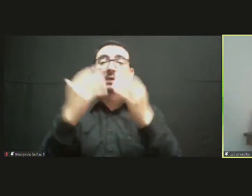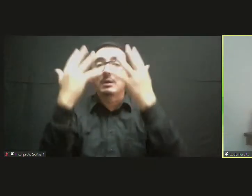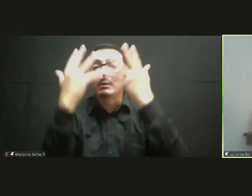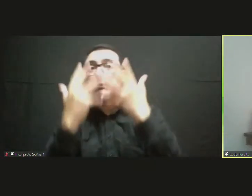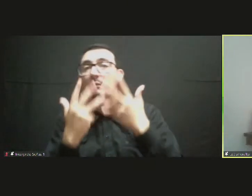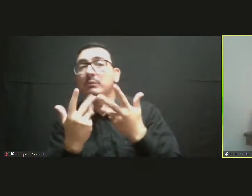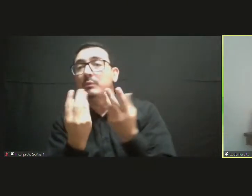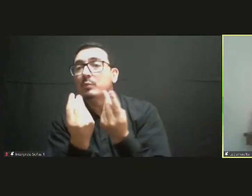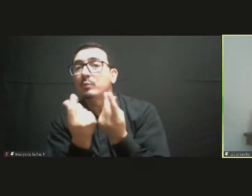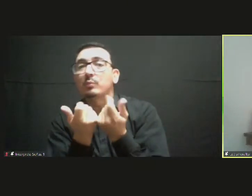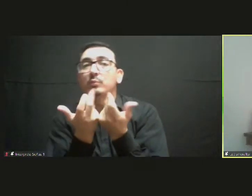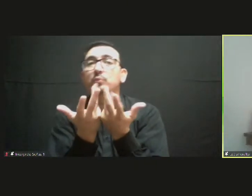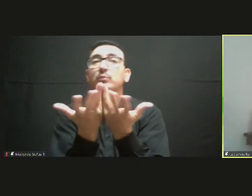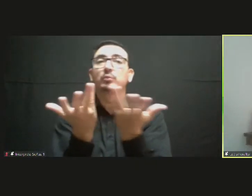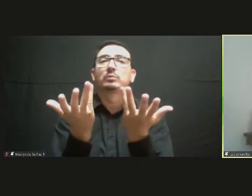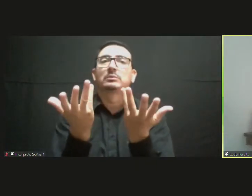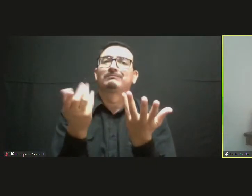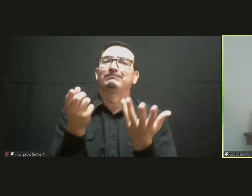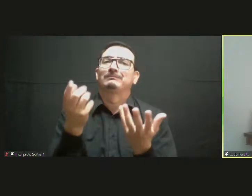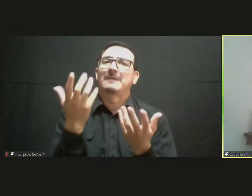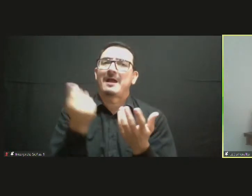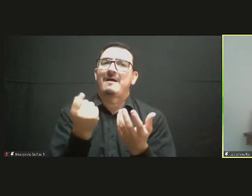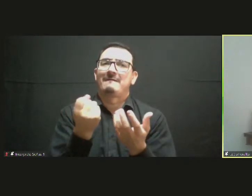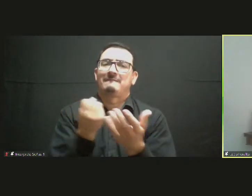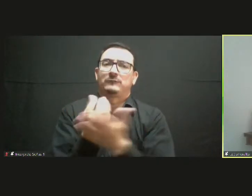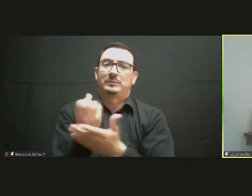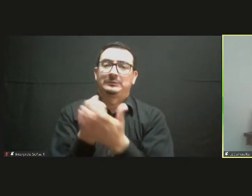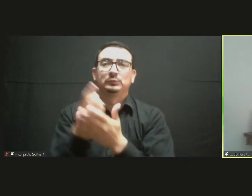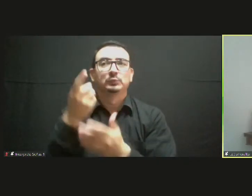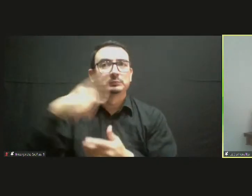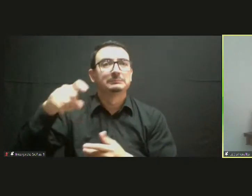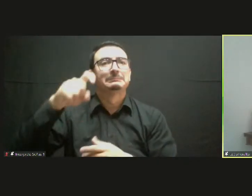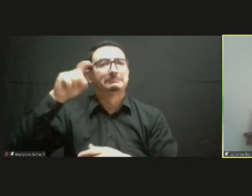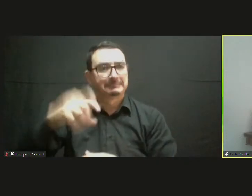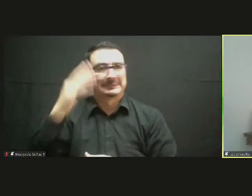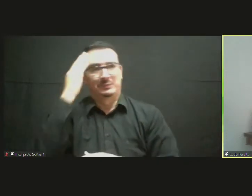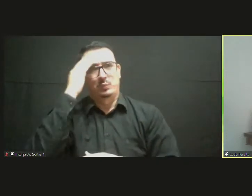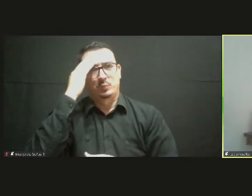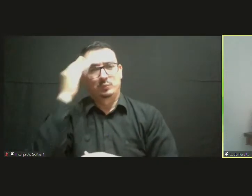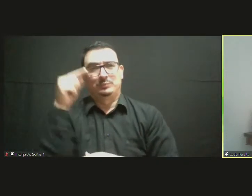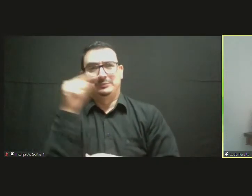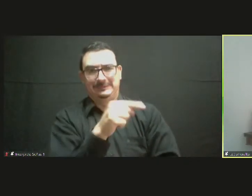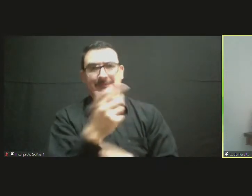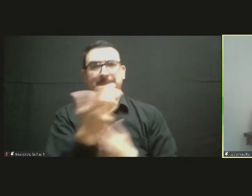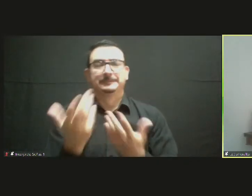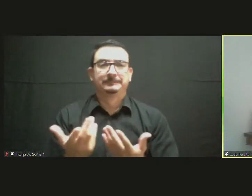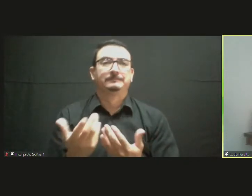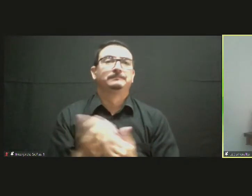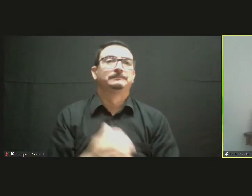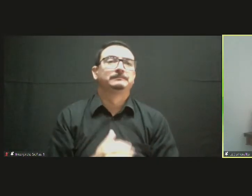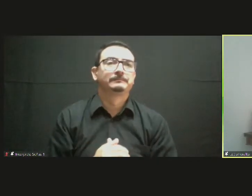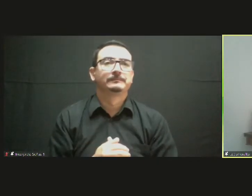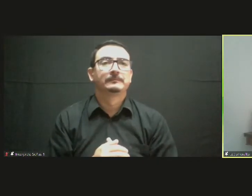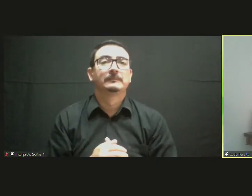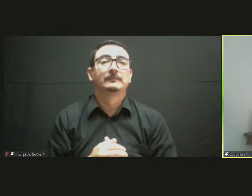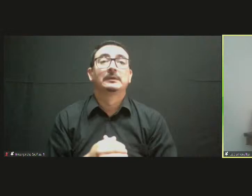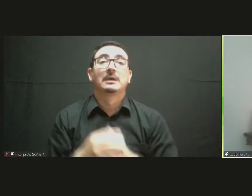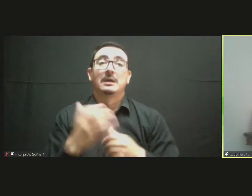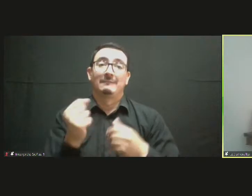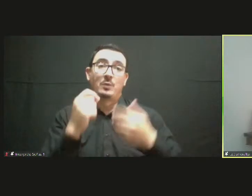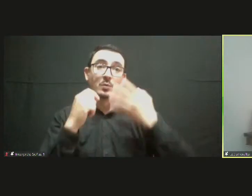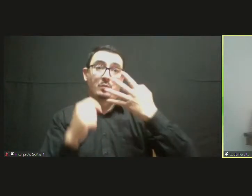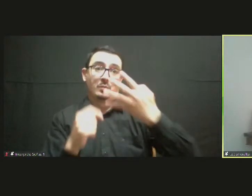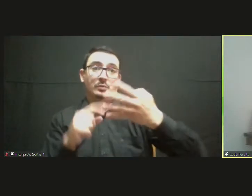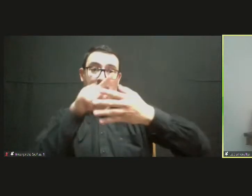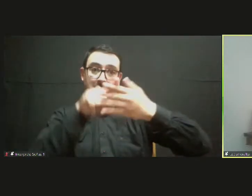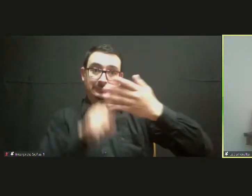main challenges. All of them, women, rural areas, and low-income households face